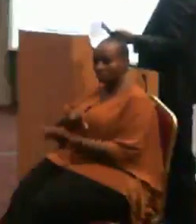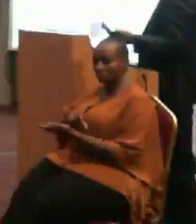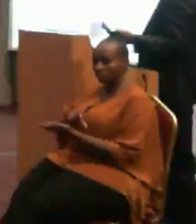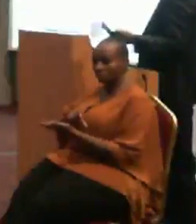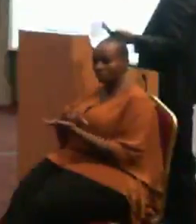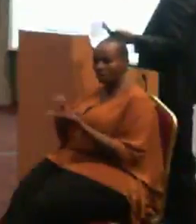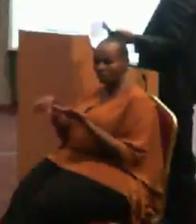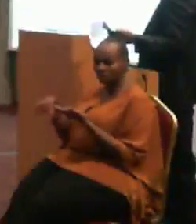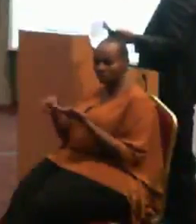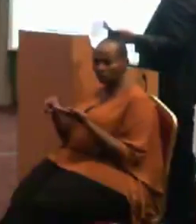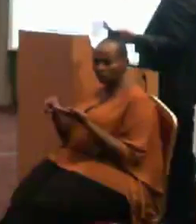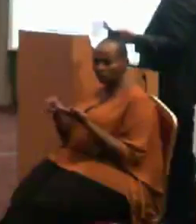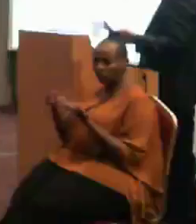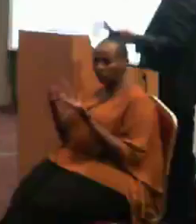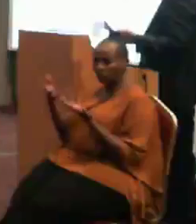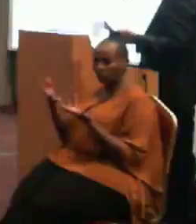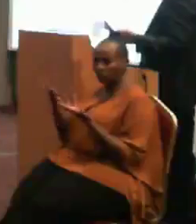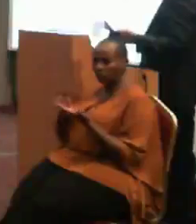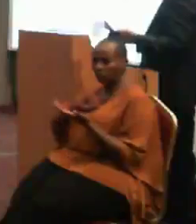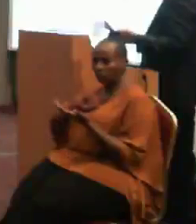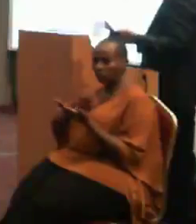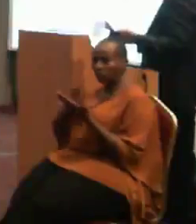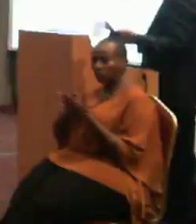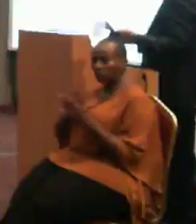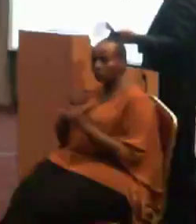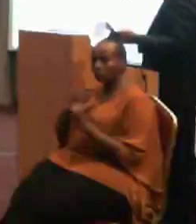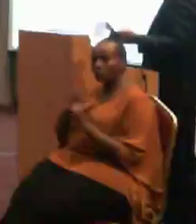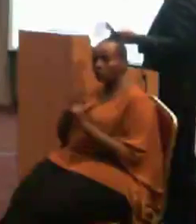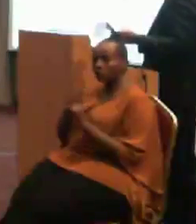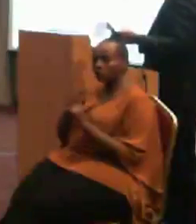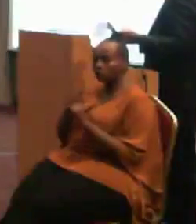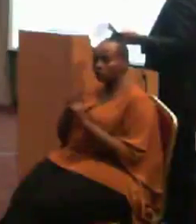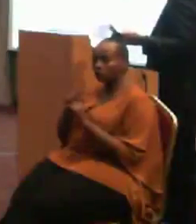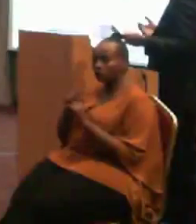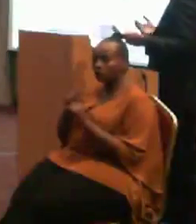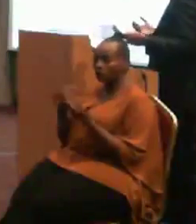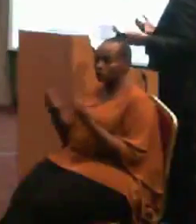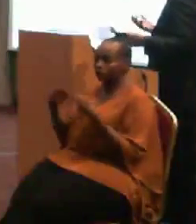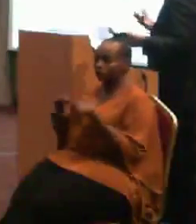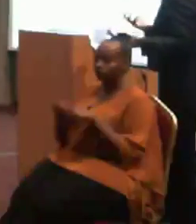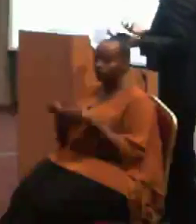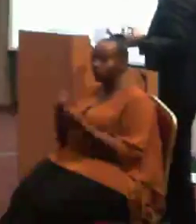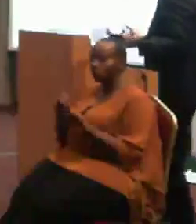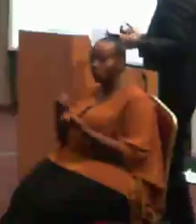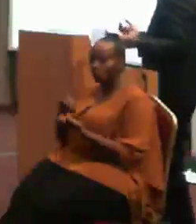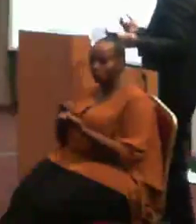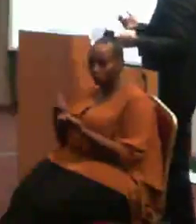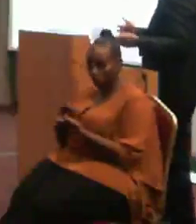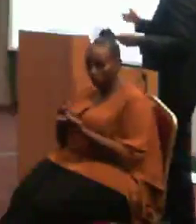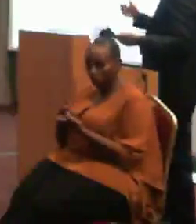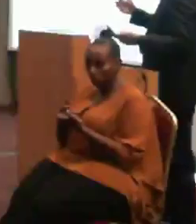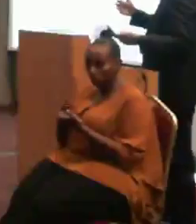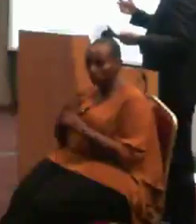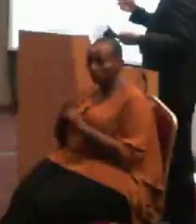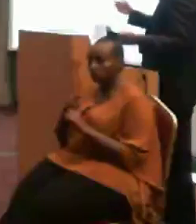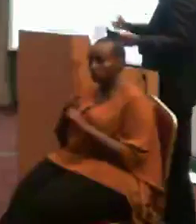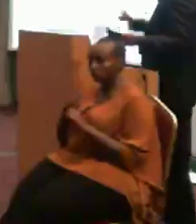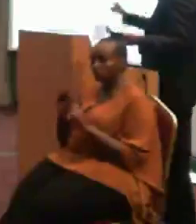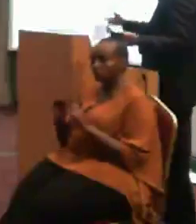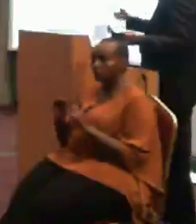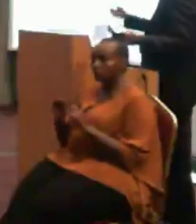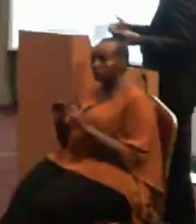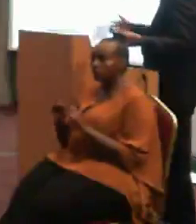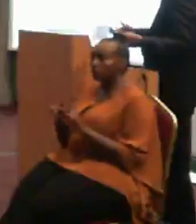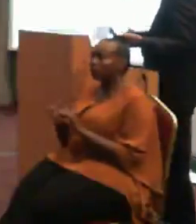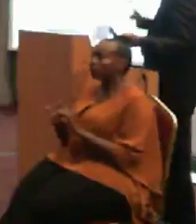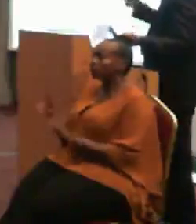then impact positively on the economy? So in essence, I think the tariff should